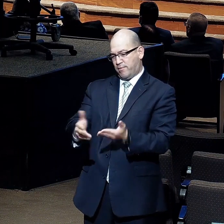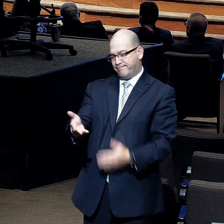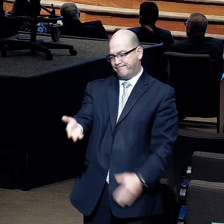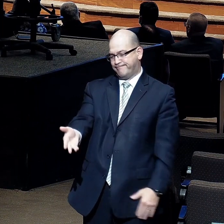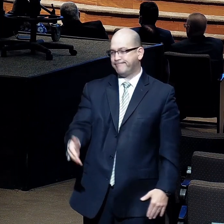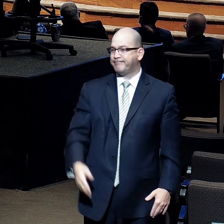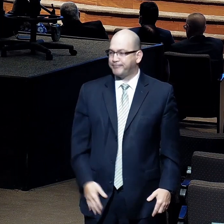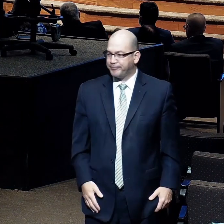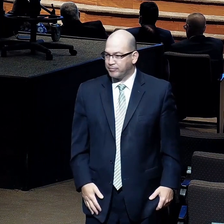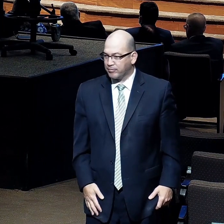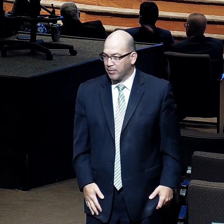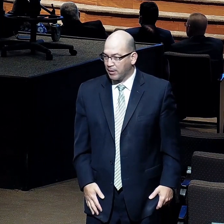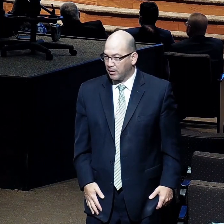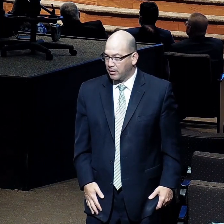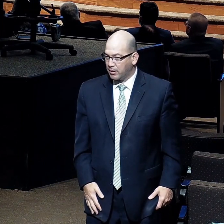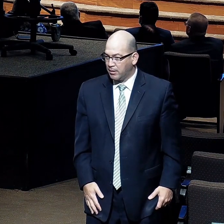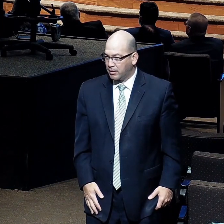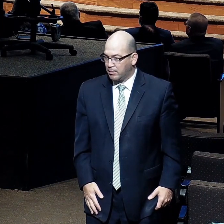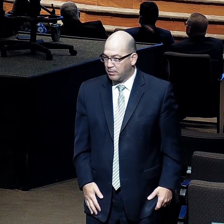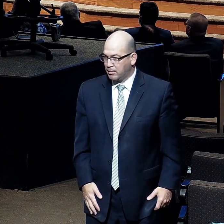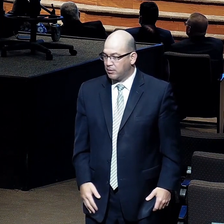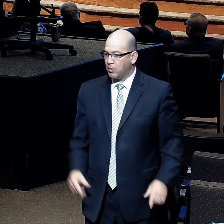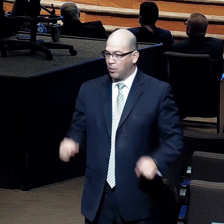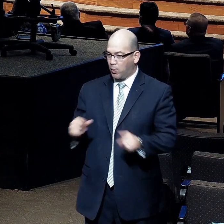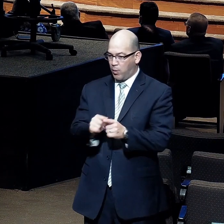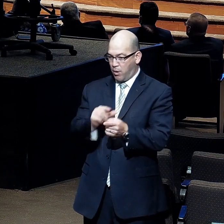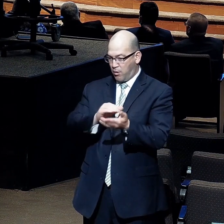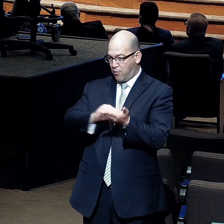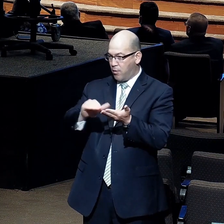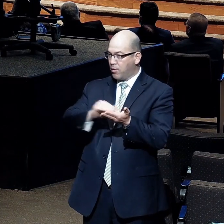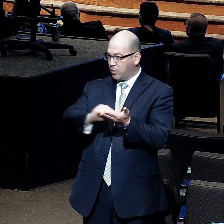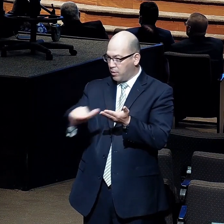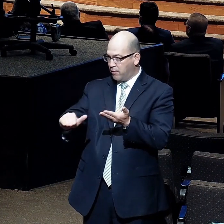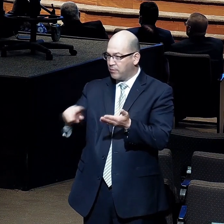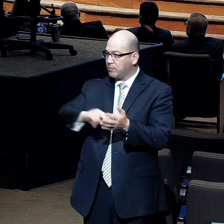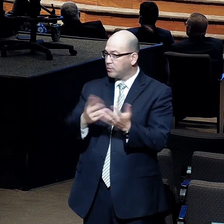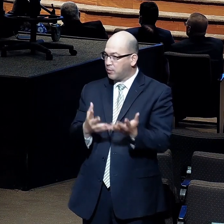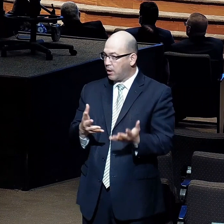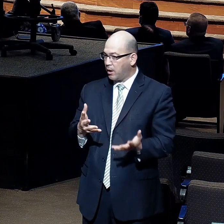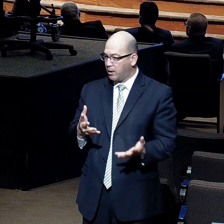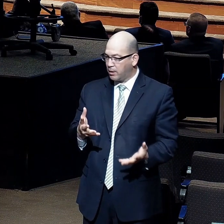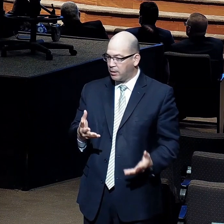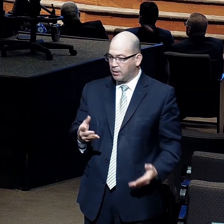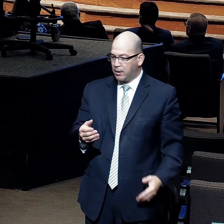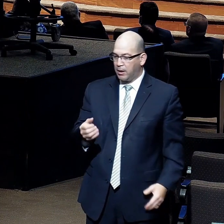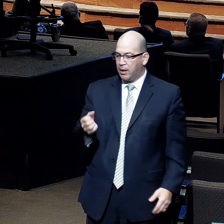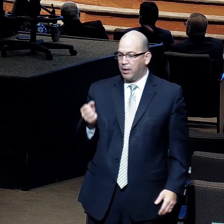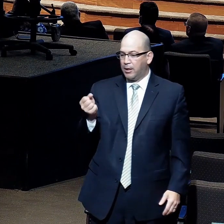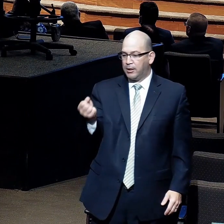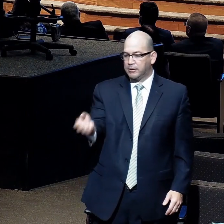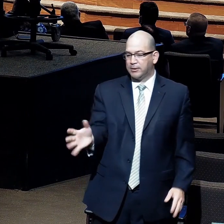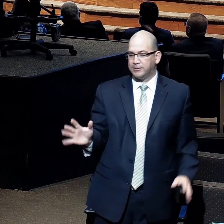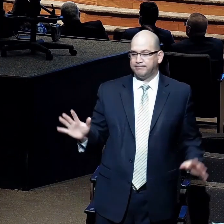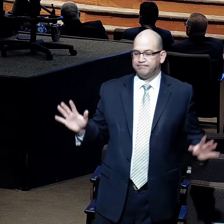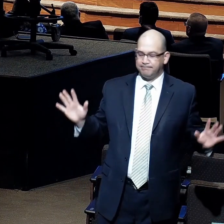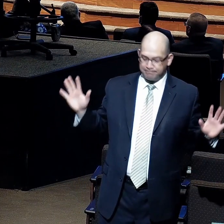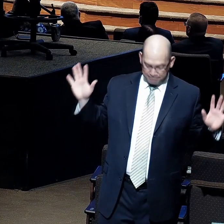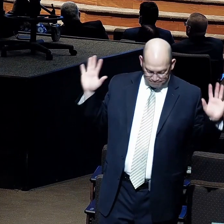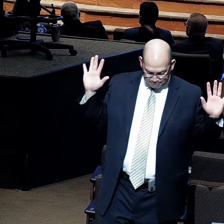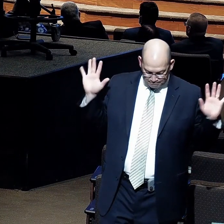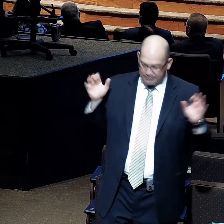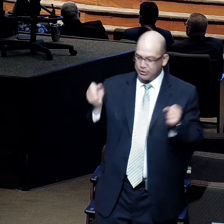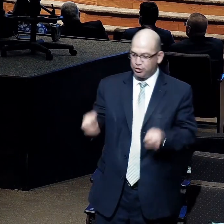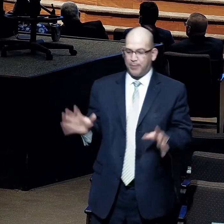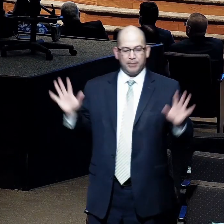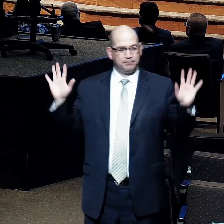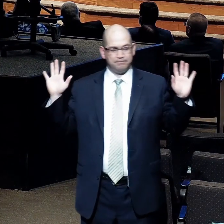The root of forgive is the Latin word perdonare, meaning to give completely or excuse without reservation.